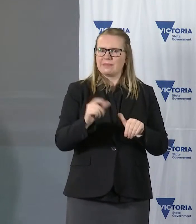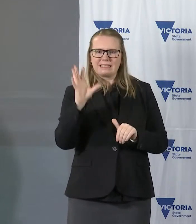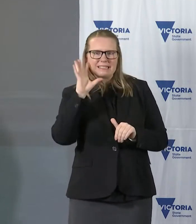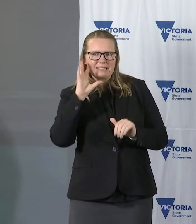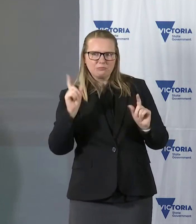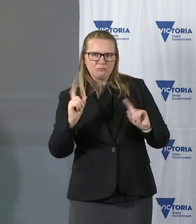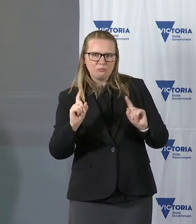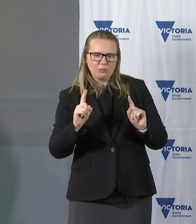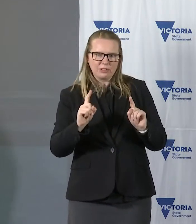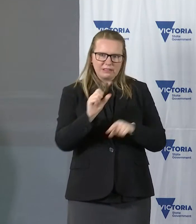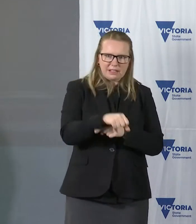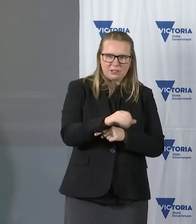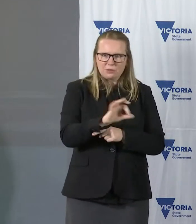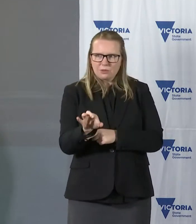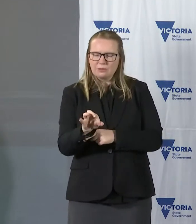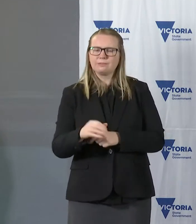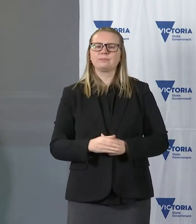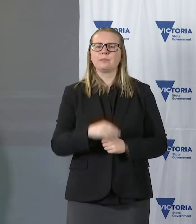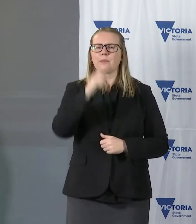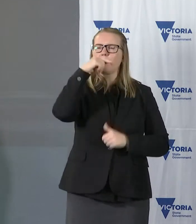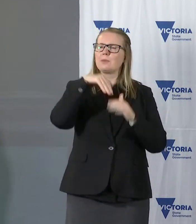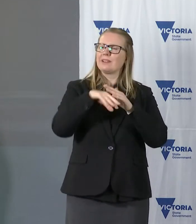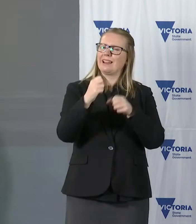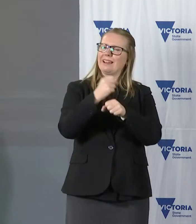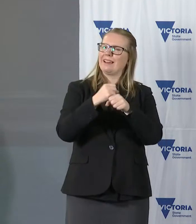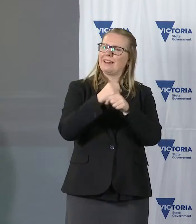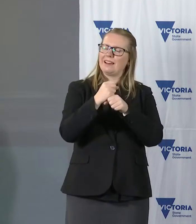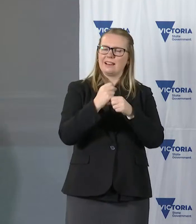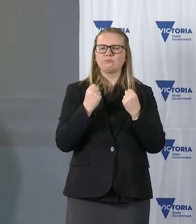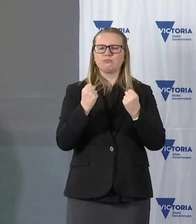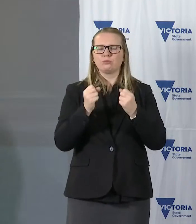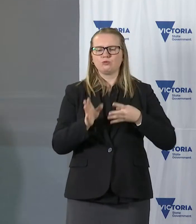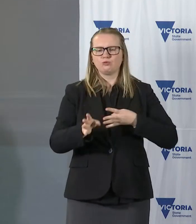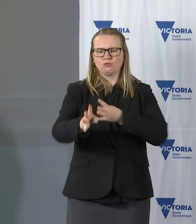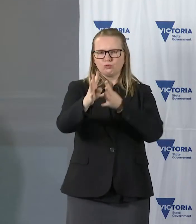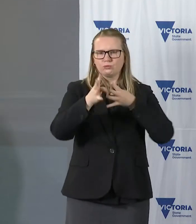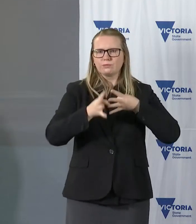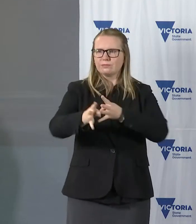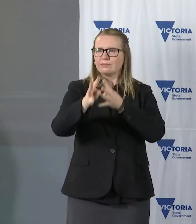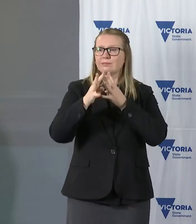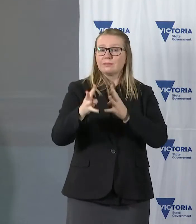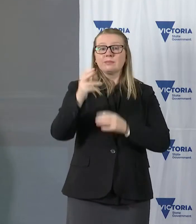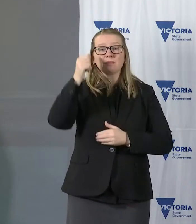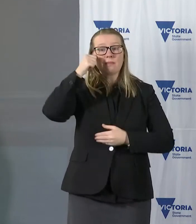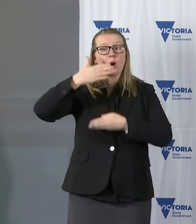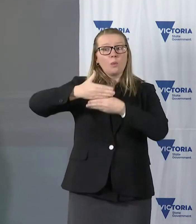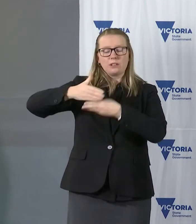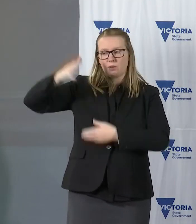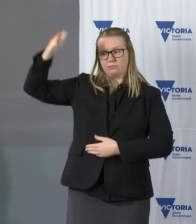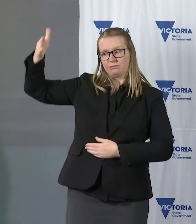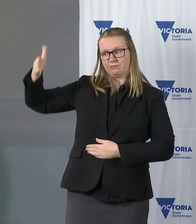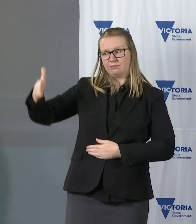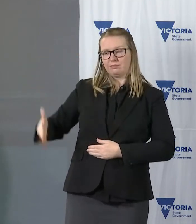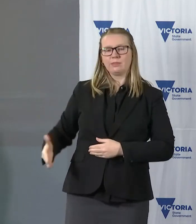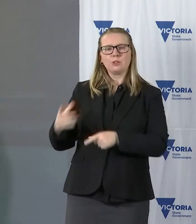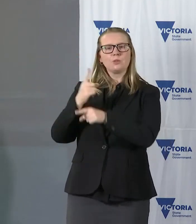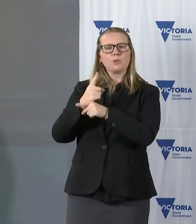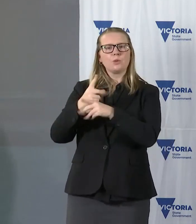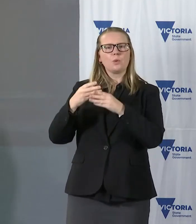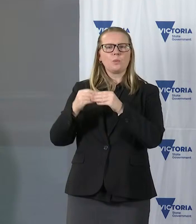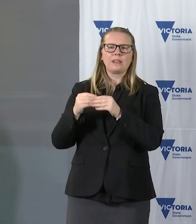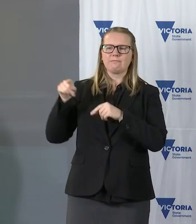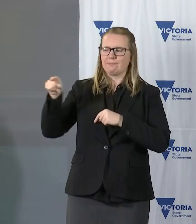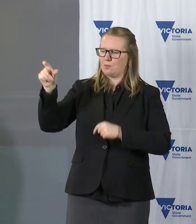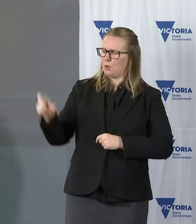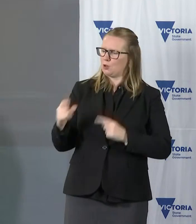cars is extremely low, really. But if you've wound down your window to speak to a traffic controller at